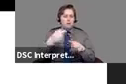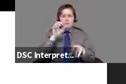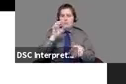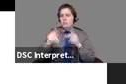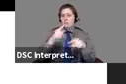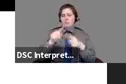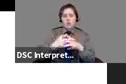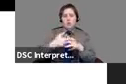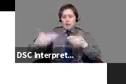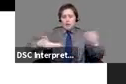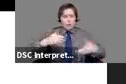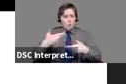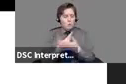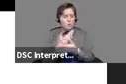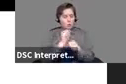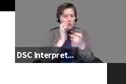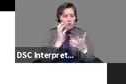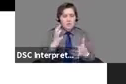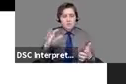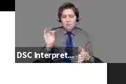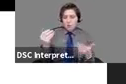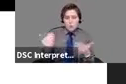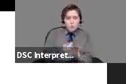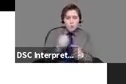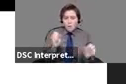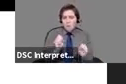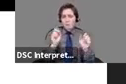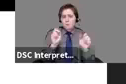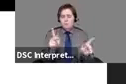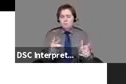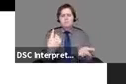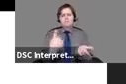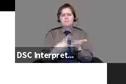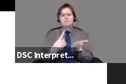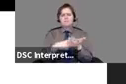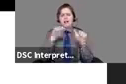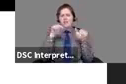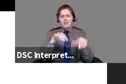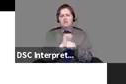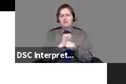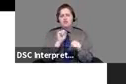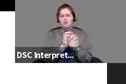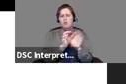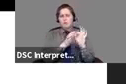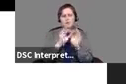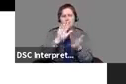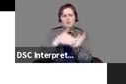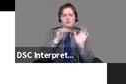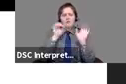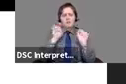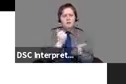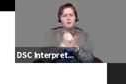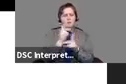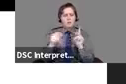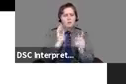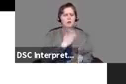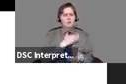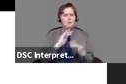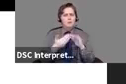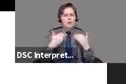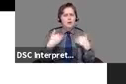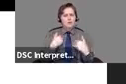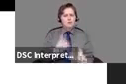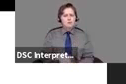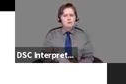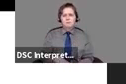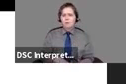back and potentially find new opportunities. Talk about how this Job Connection Center can help people in our community.